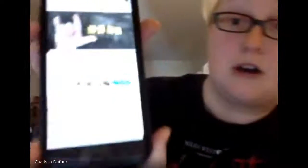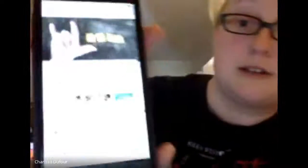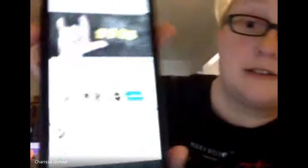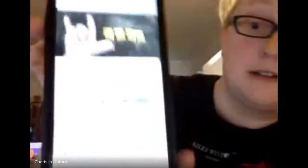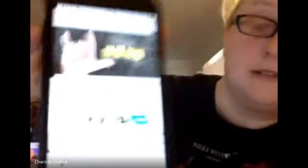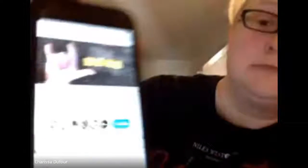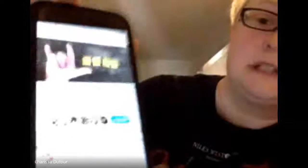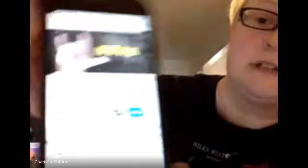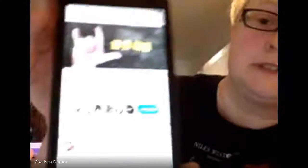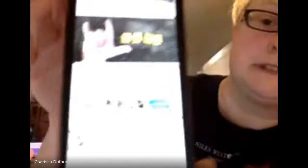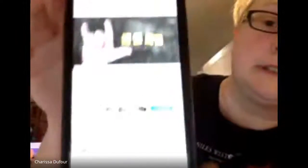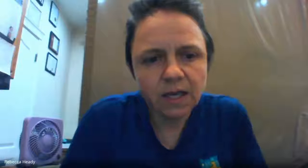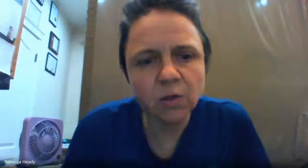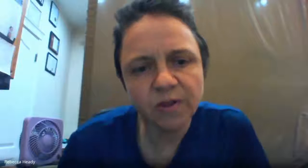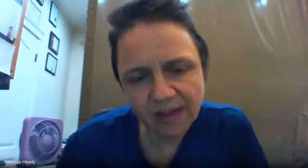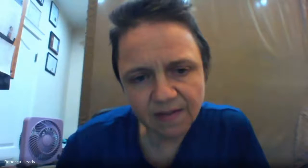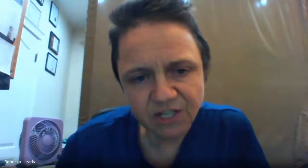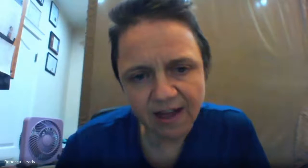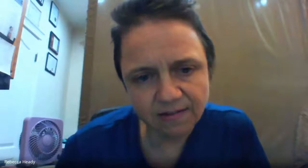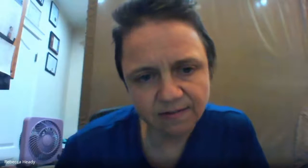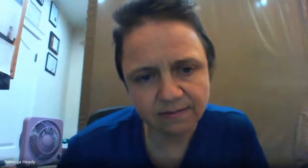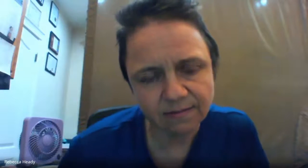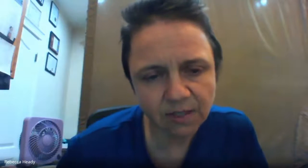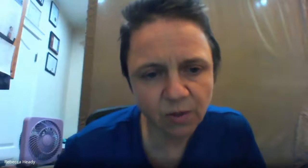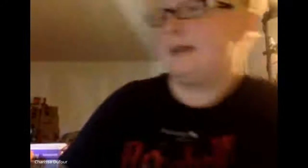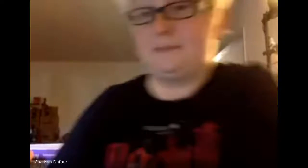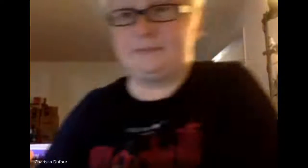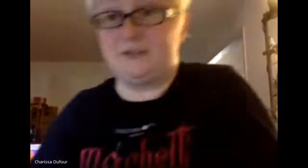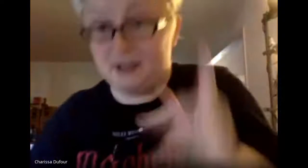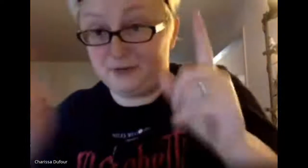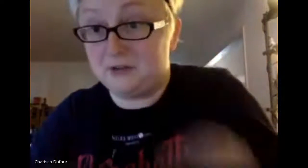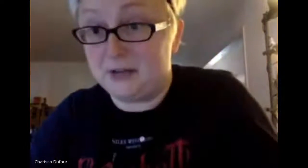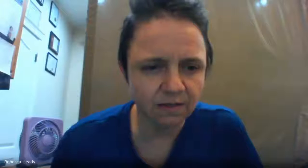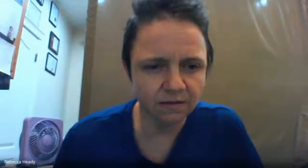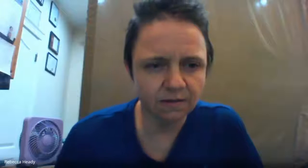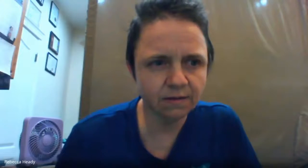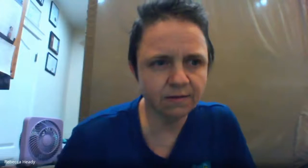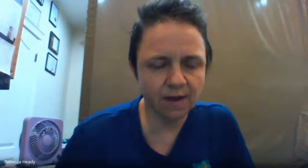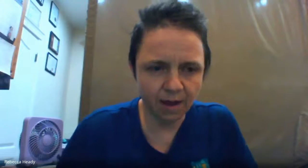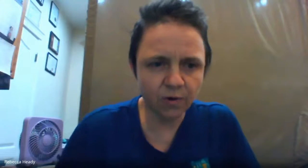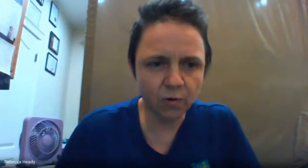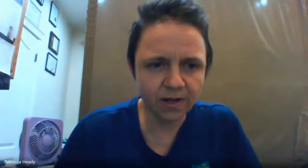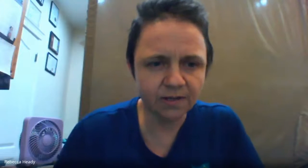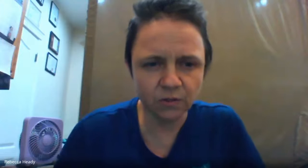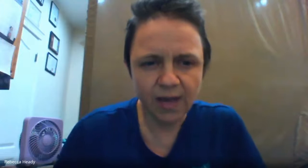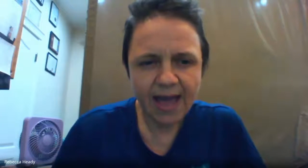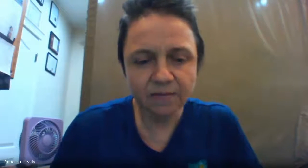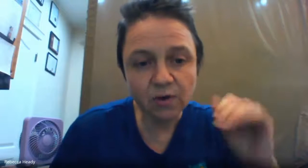lost. I don't know. Yeah. Can you put that in the chat? Yes, I can. If I can. And then they can. Yeah, I'm recording it too. And if you